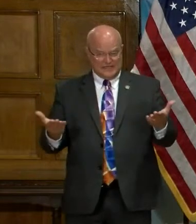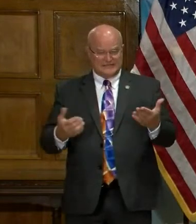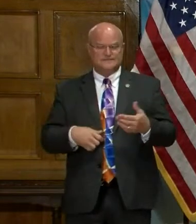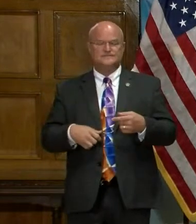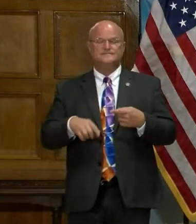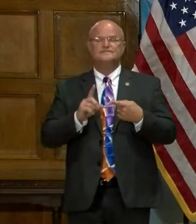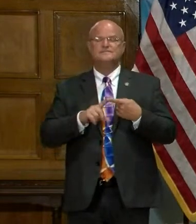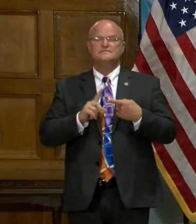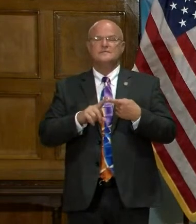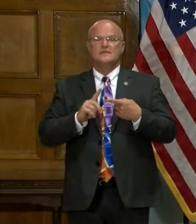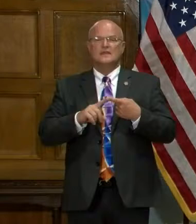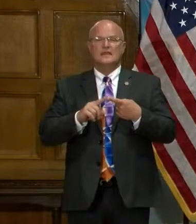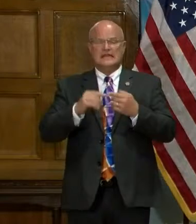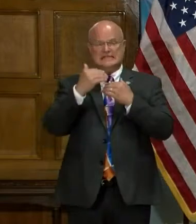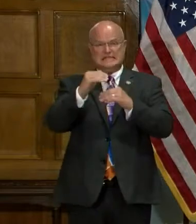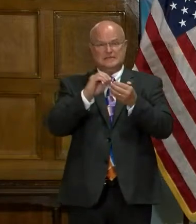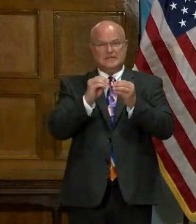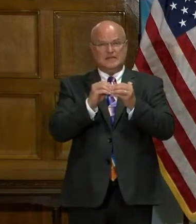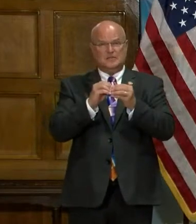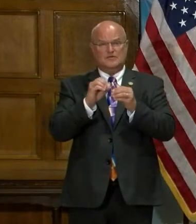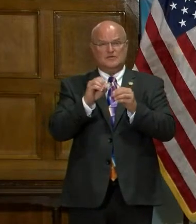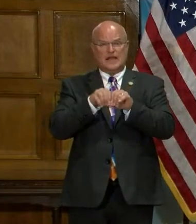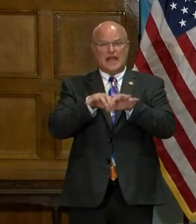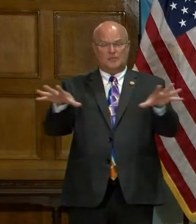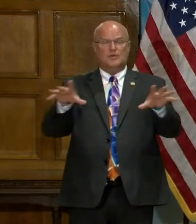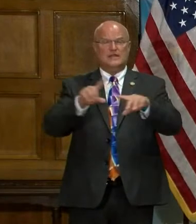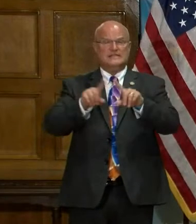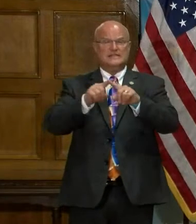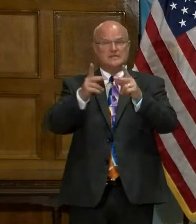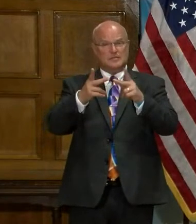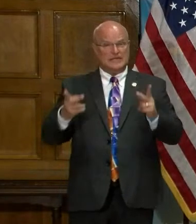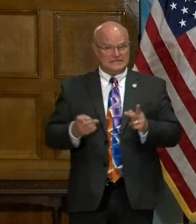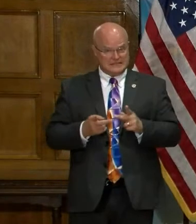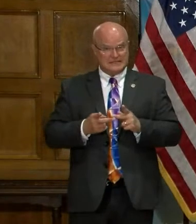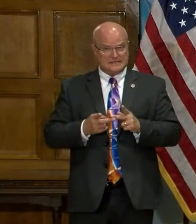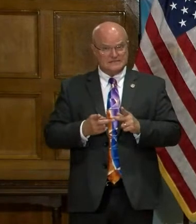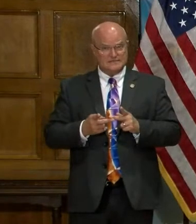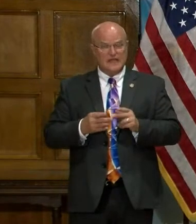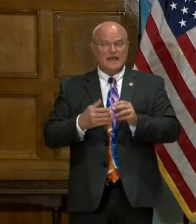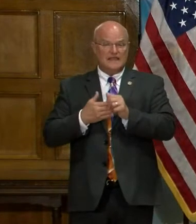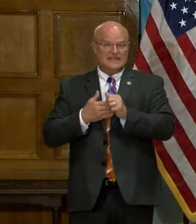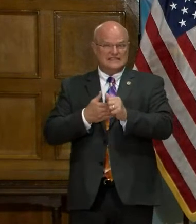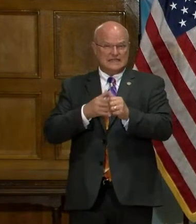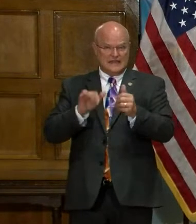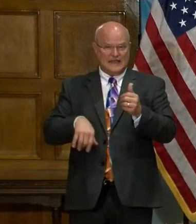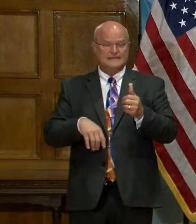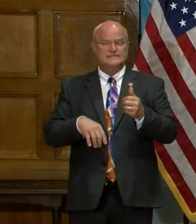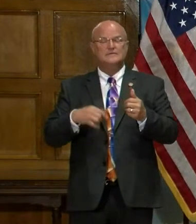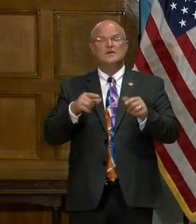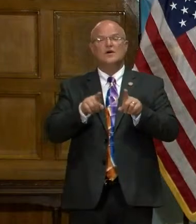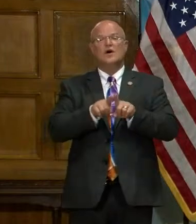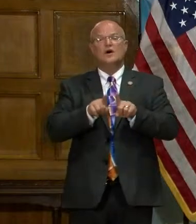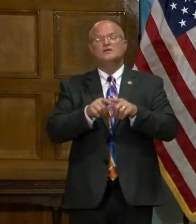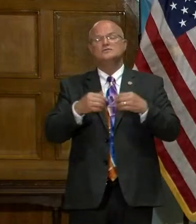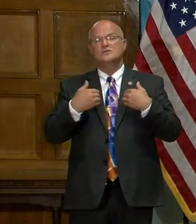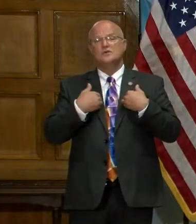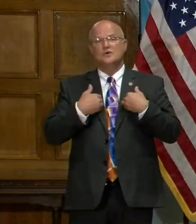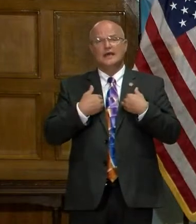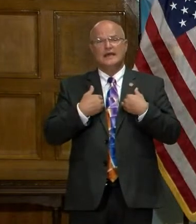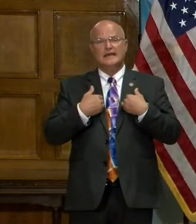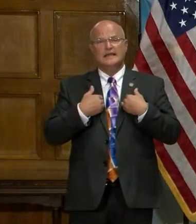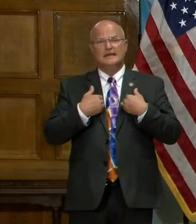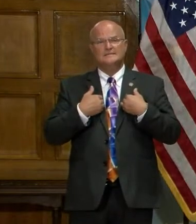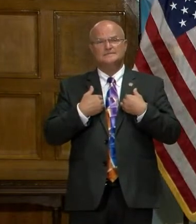had a limited number of outbreaks in different facilities that's led to it. We've also